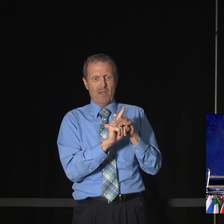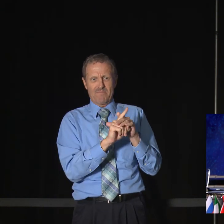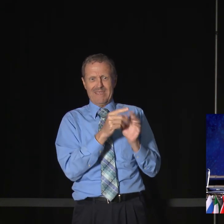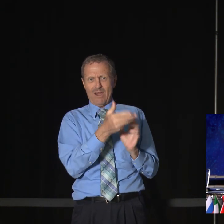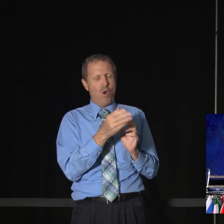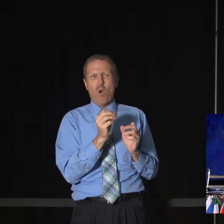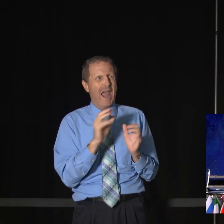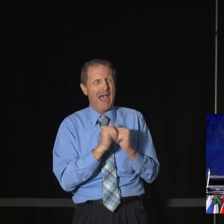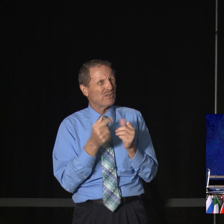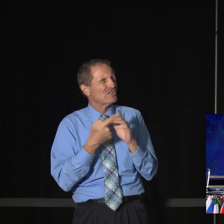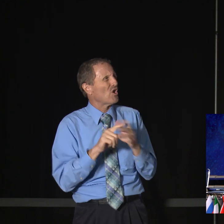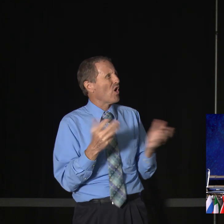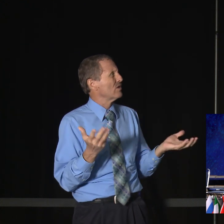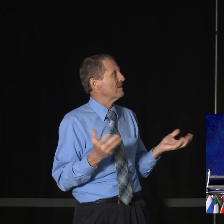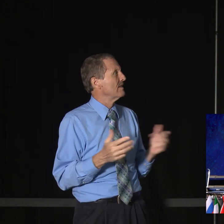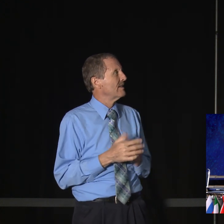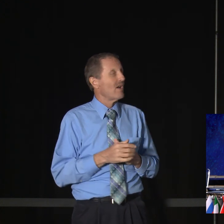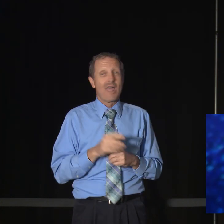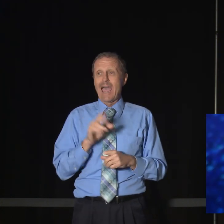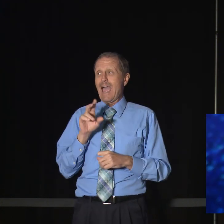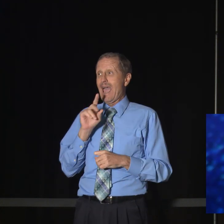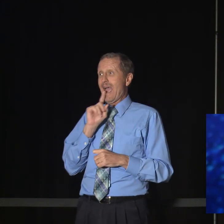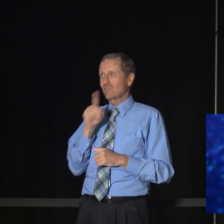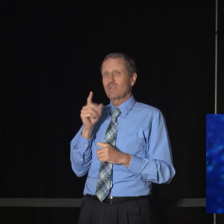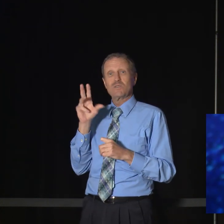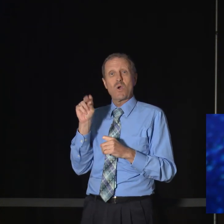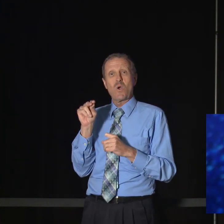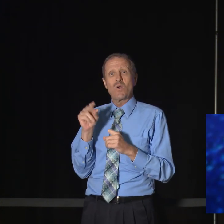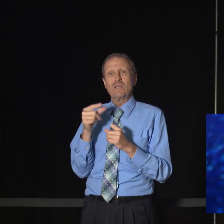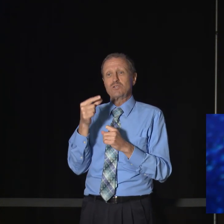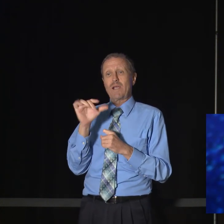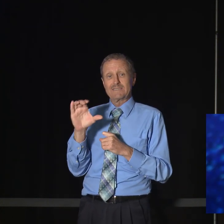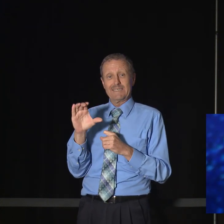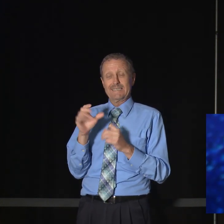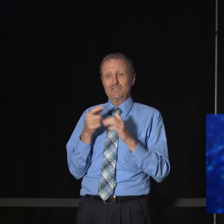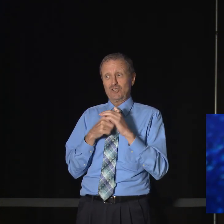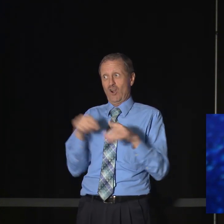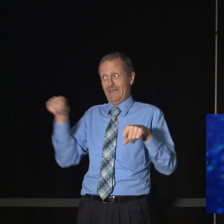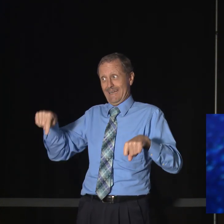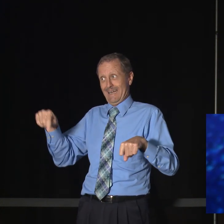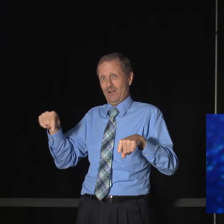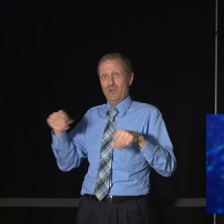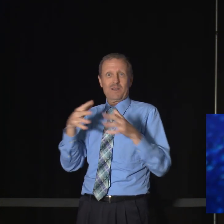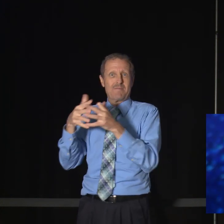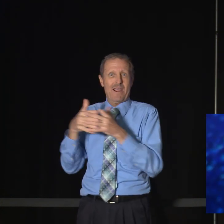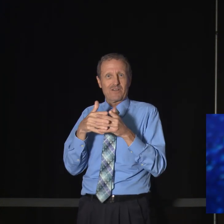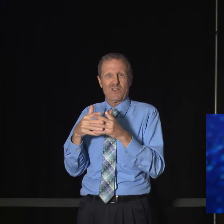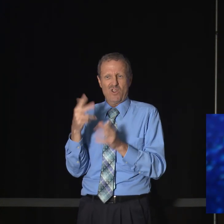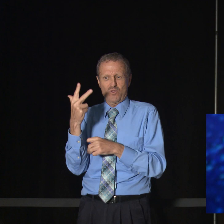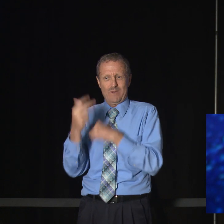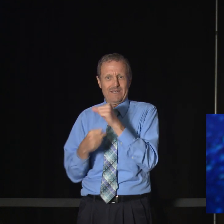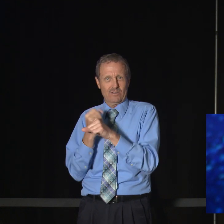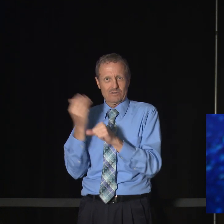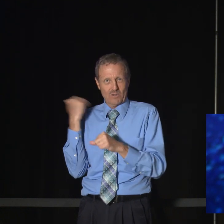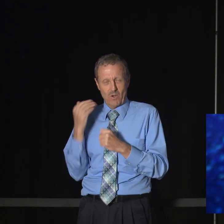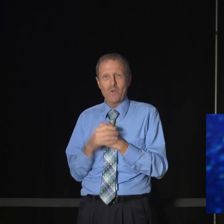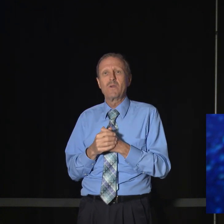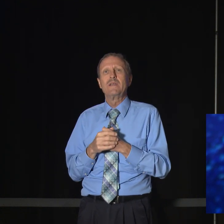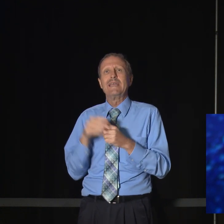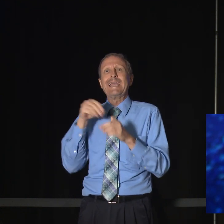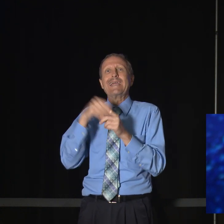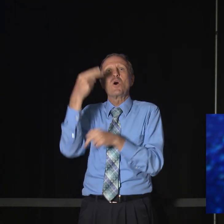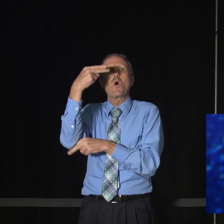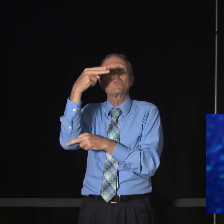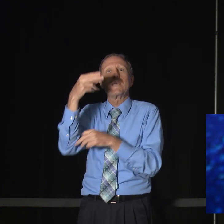Guatemala, how did it start? Well, actually, no. GYC Guatemala started here in the States 3 years ago in a